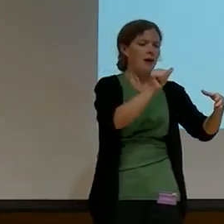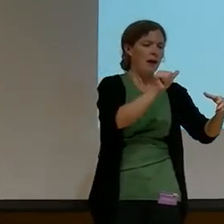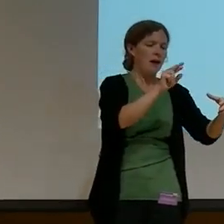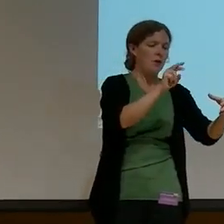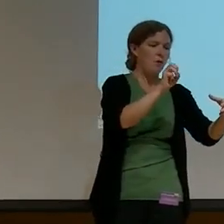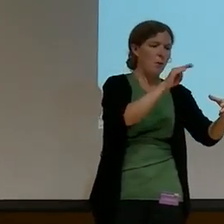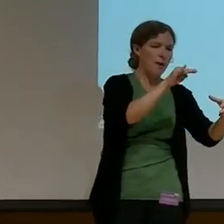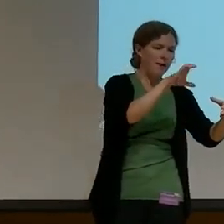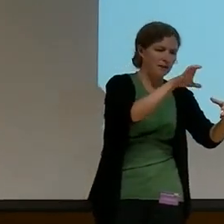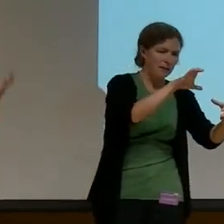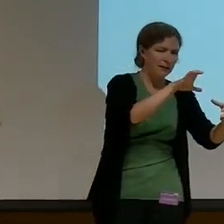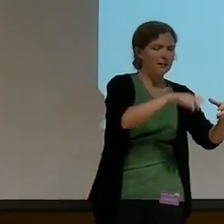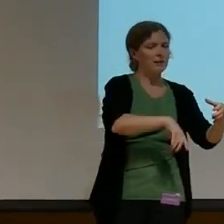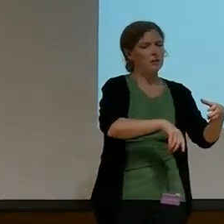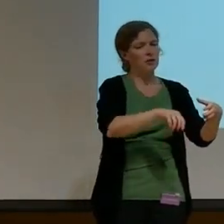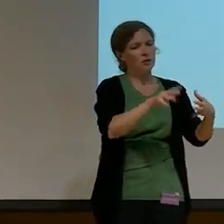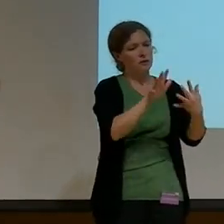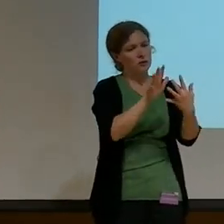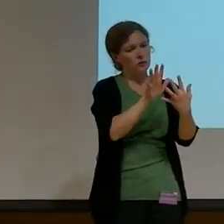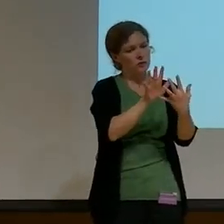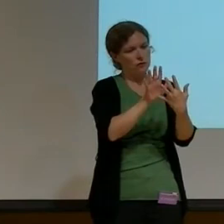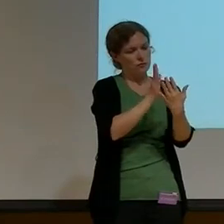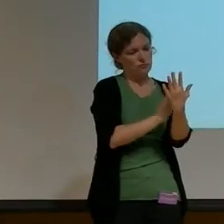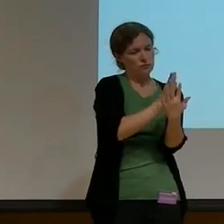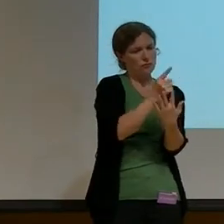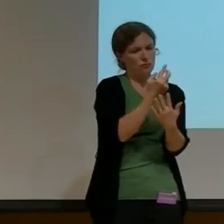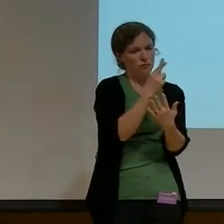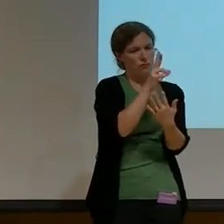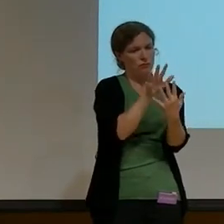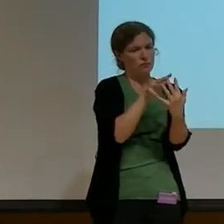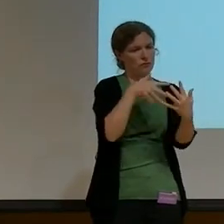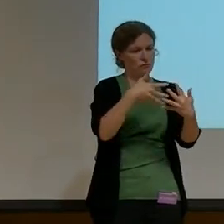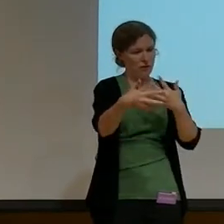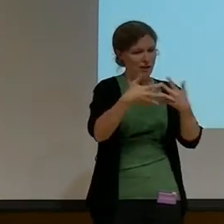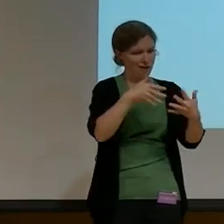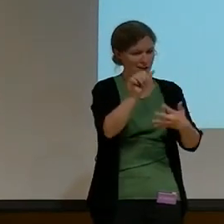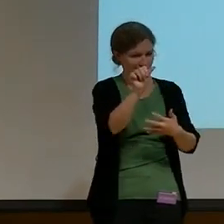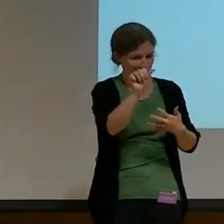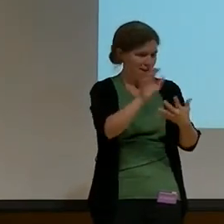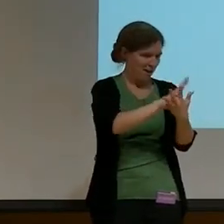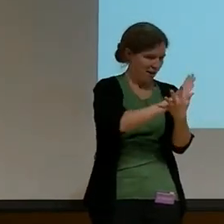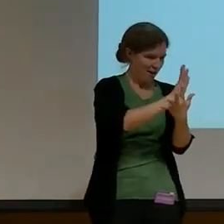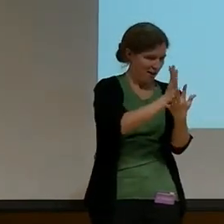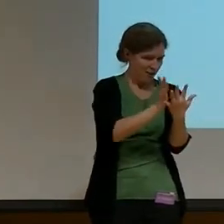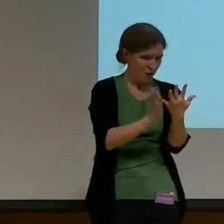gray, all of the other things. So that's in the works as well. So I